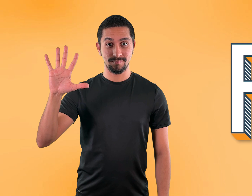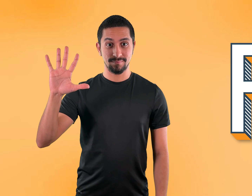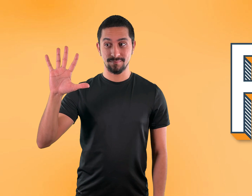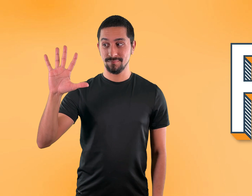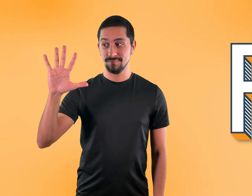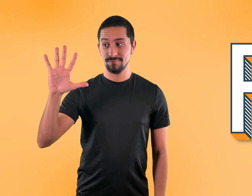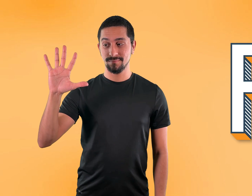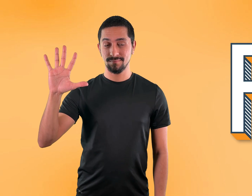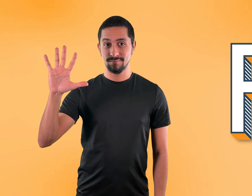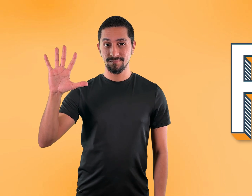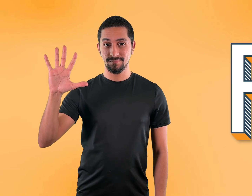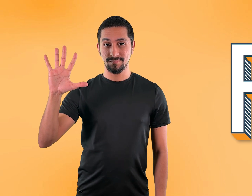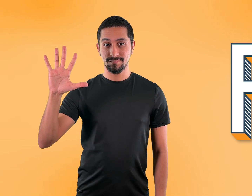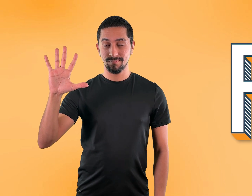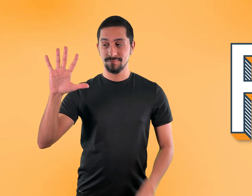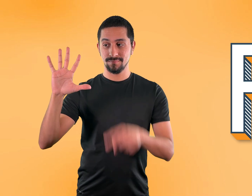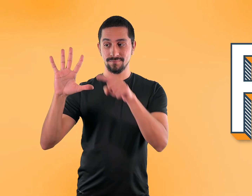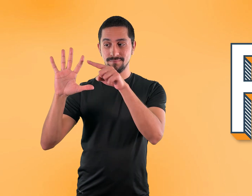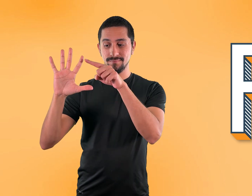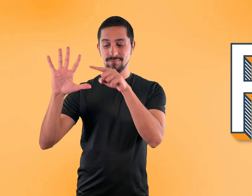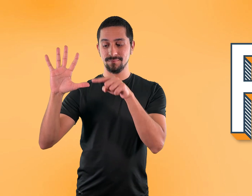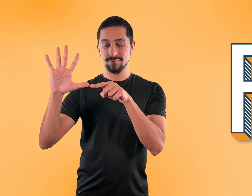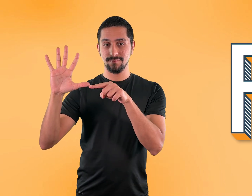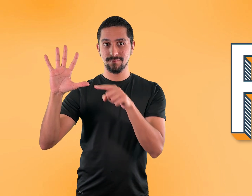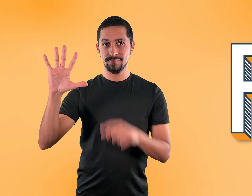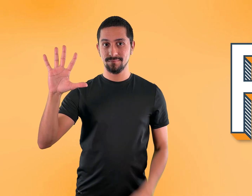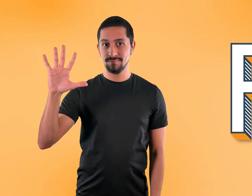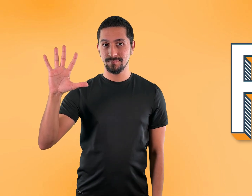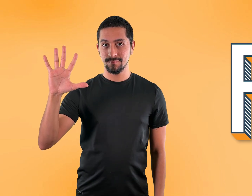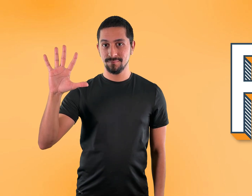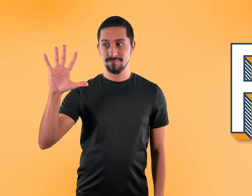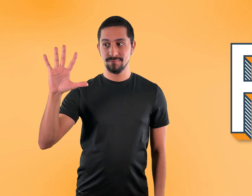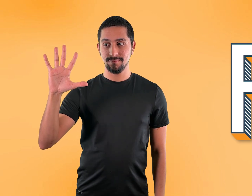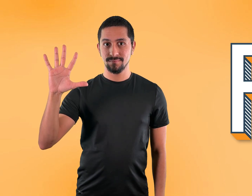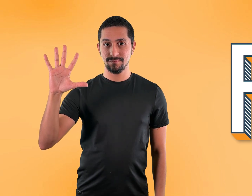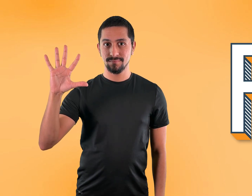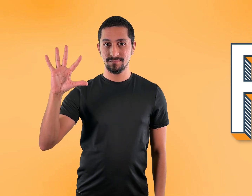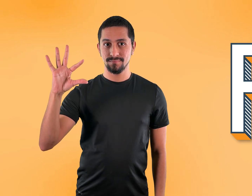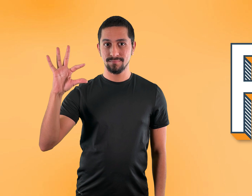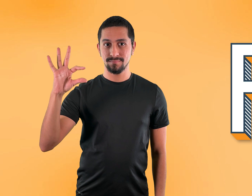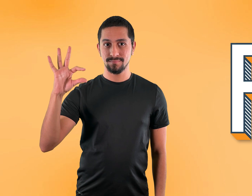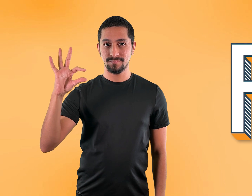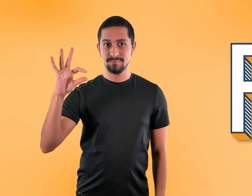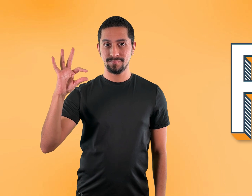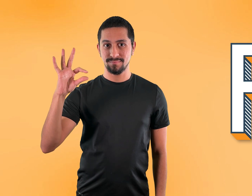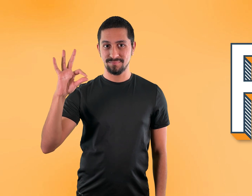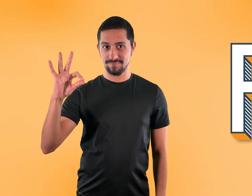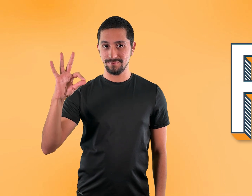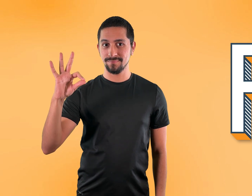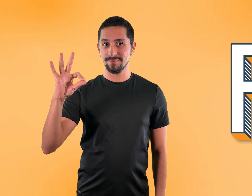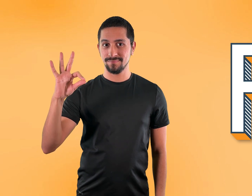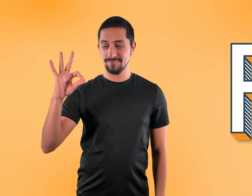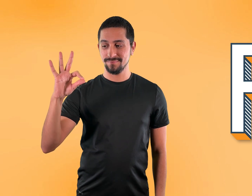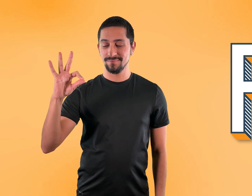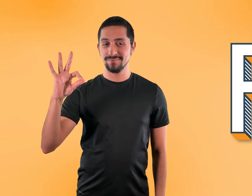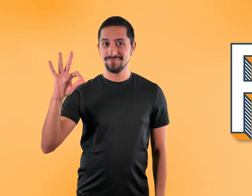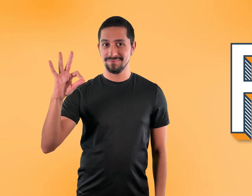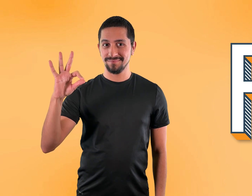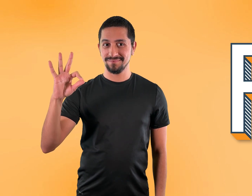You want to touch the tip of your index finger and thumb together, making a circle. The